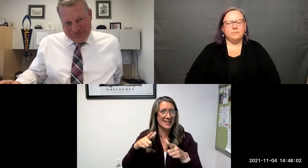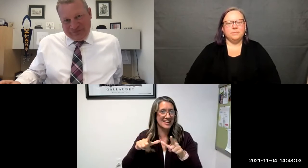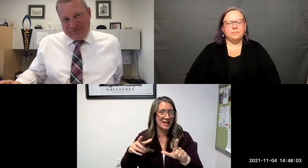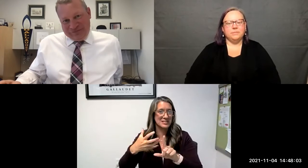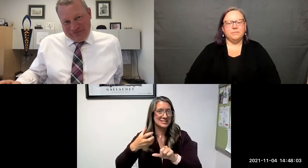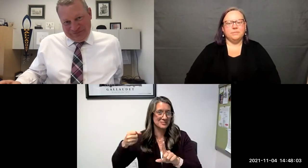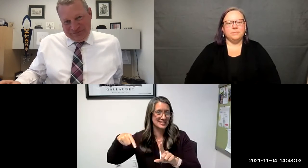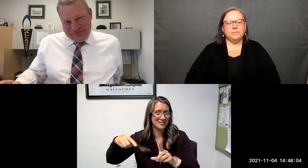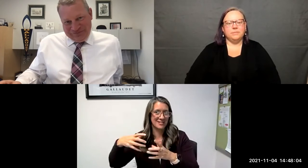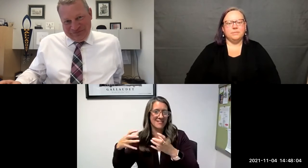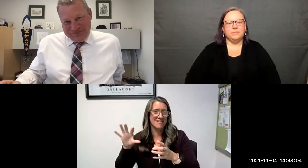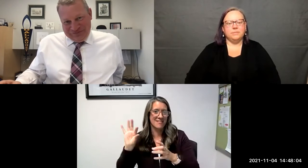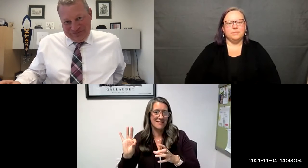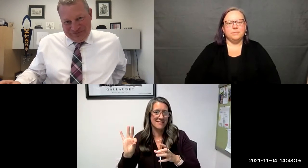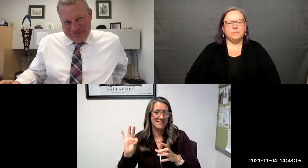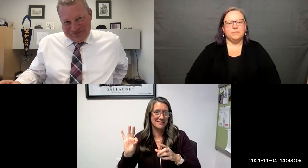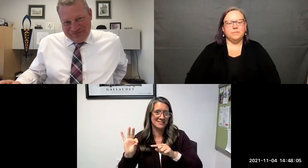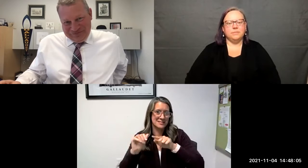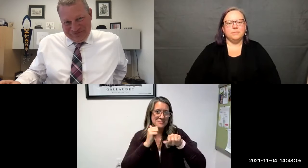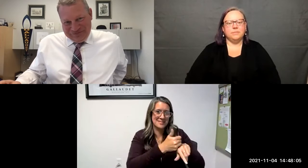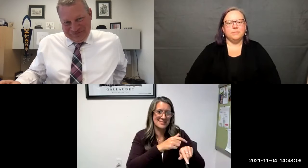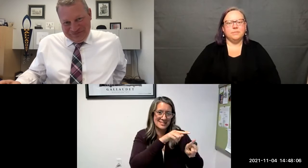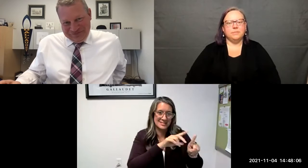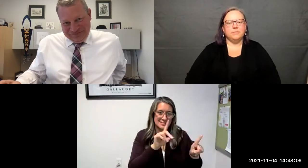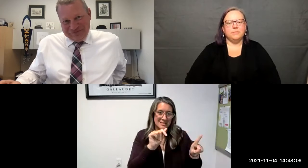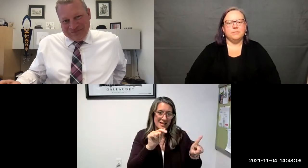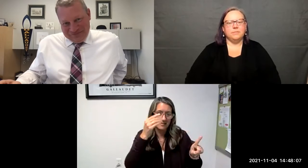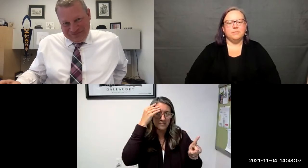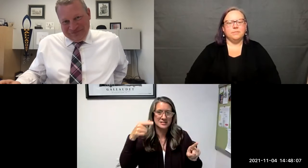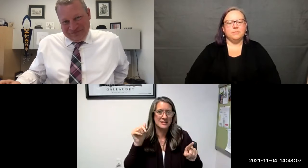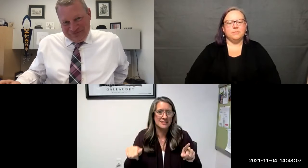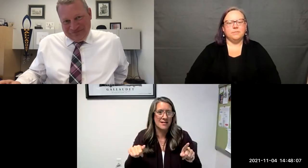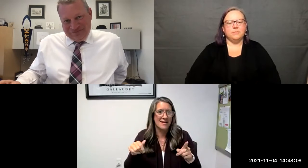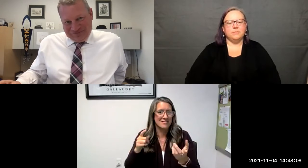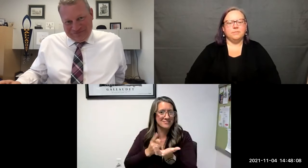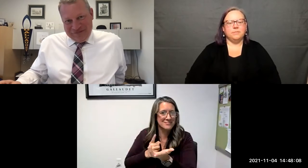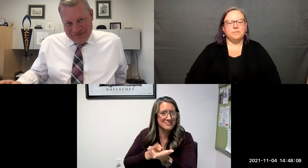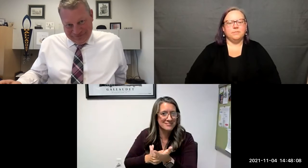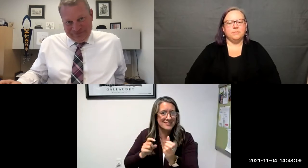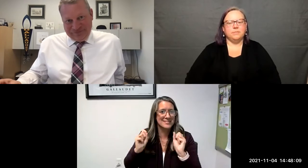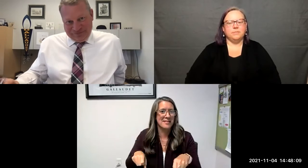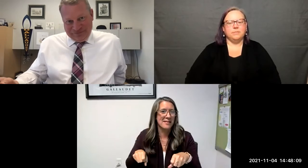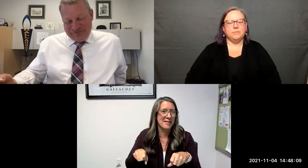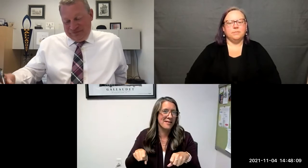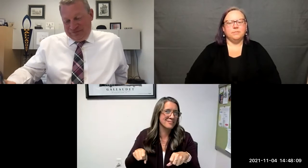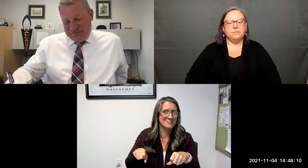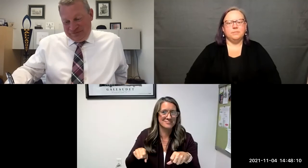data, language deprivation, and how much of that information is based on data, that we need to have that